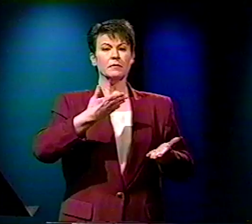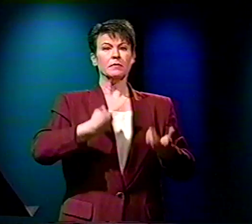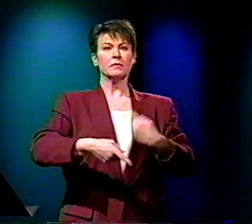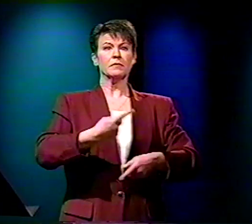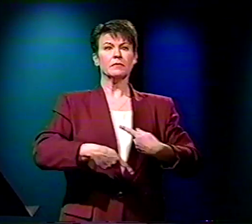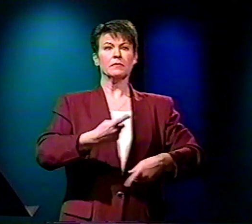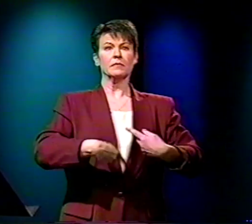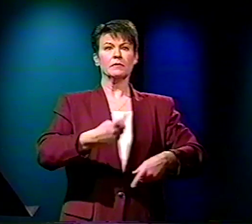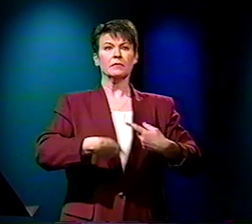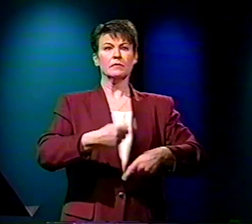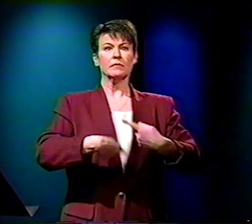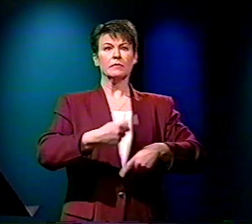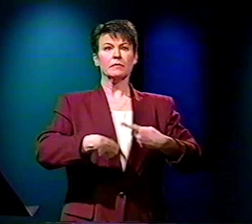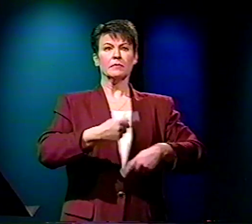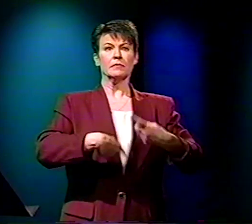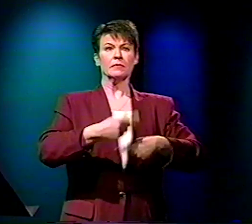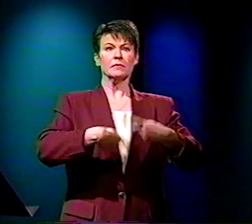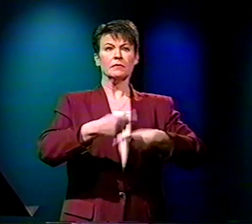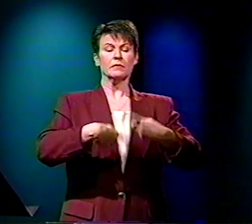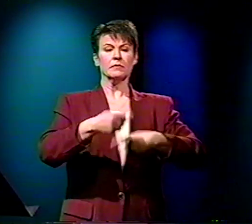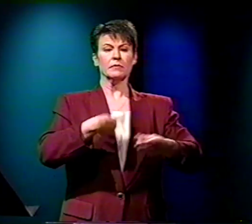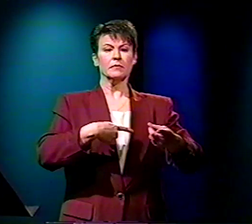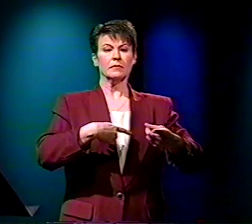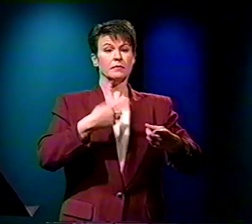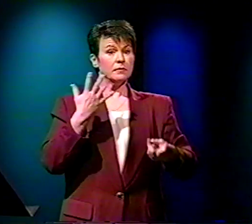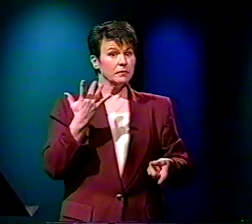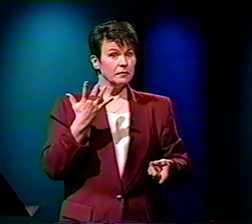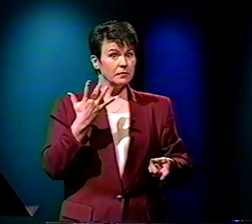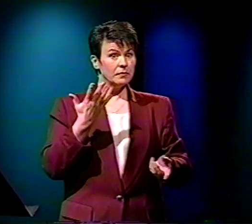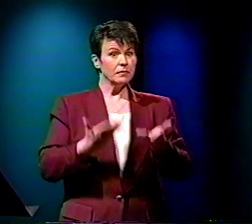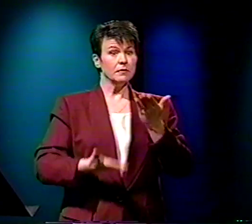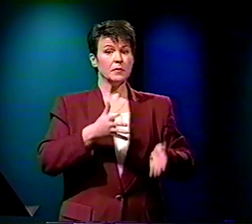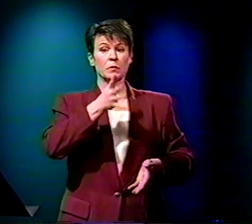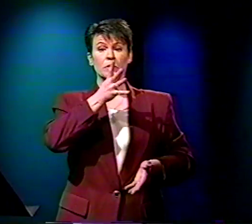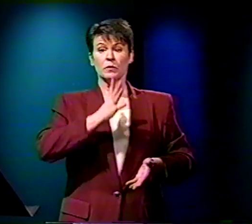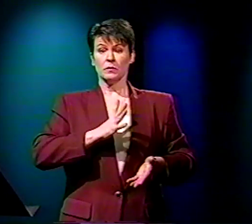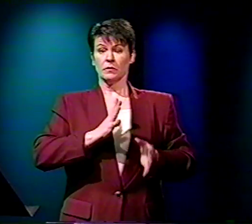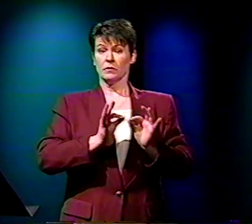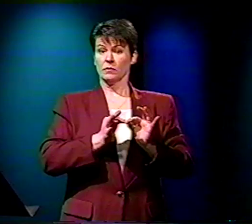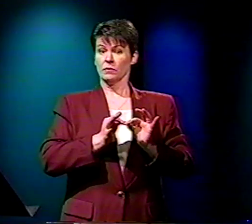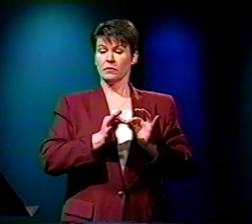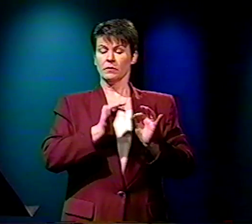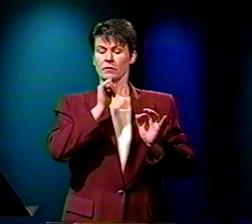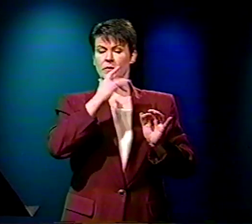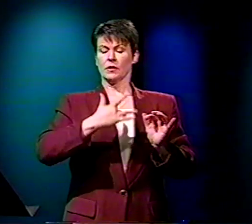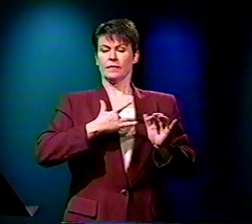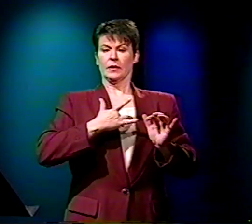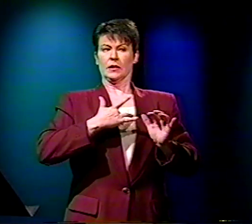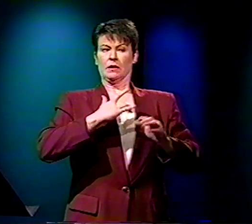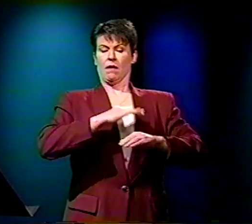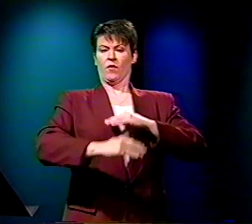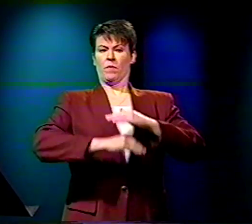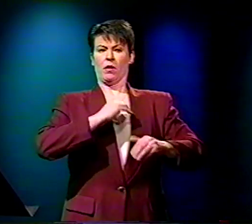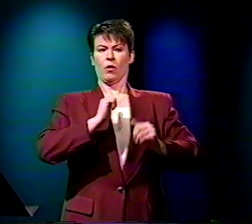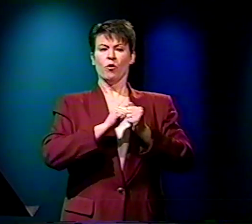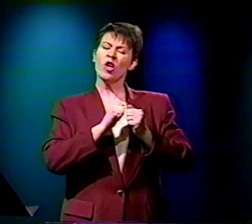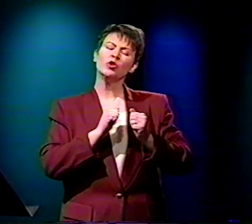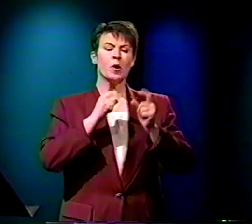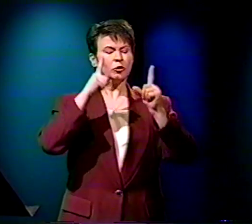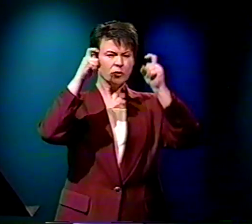When there's a lack of facial expression and only signs provided, now, this happens sometimes because women interpreters particularly